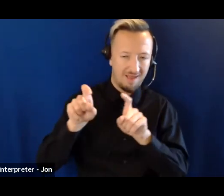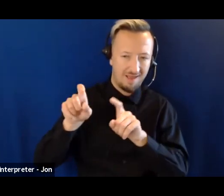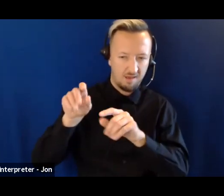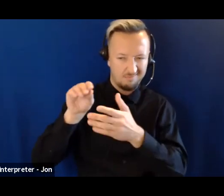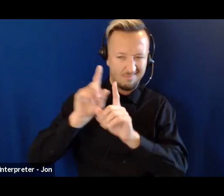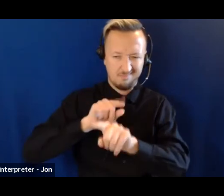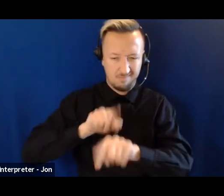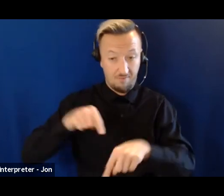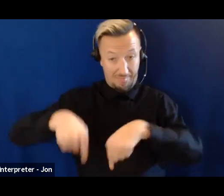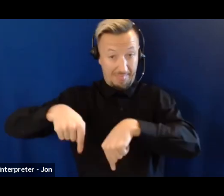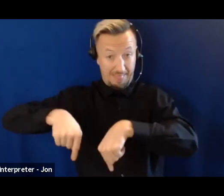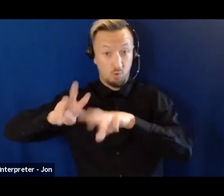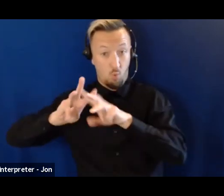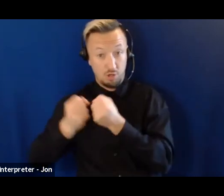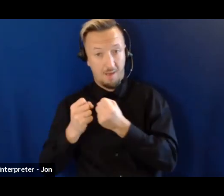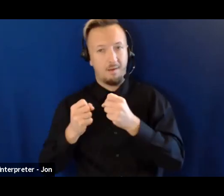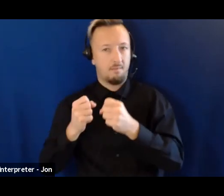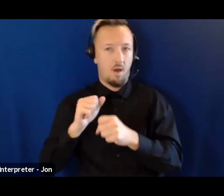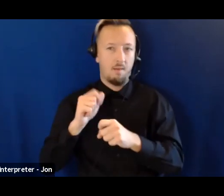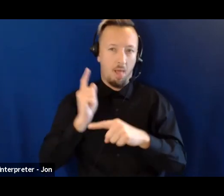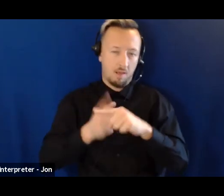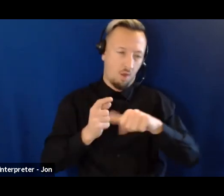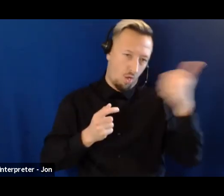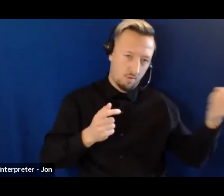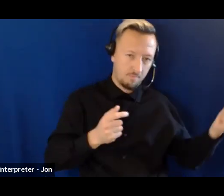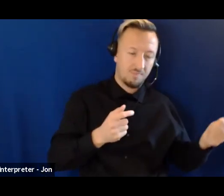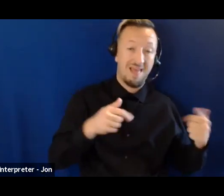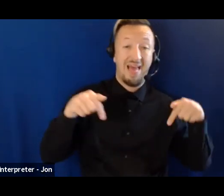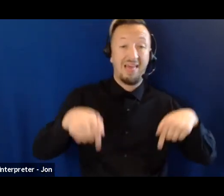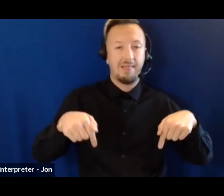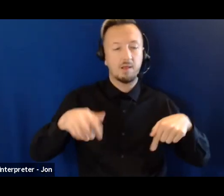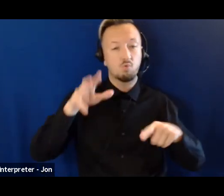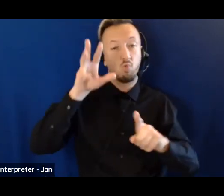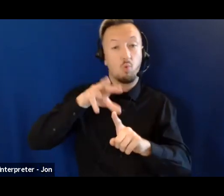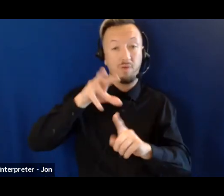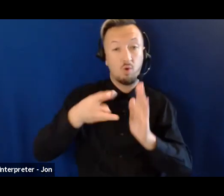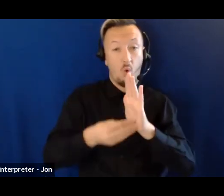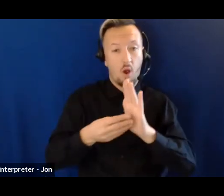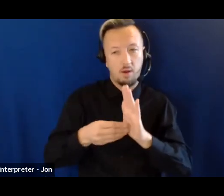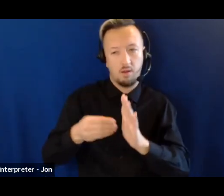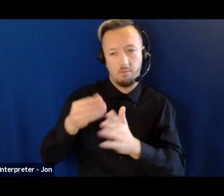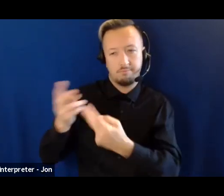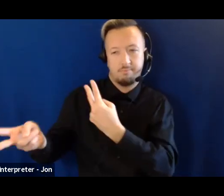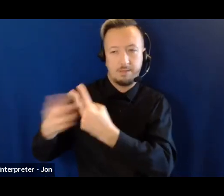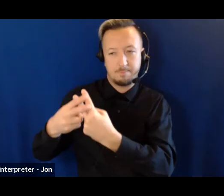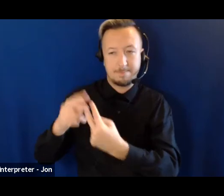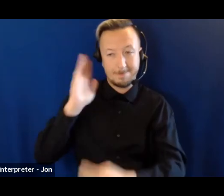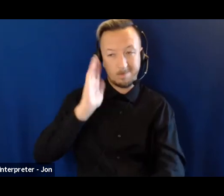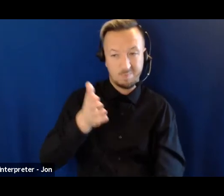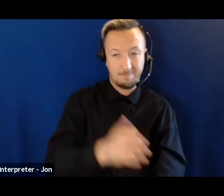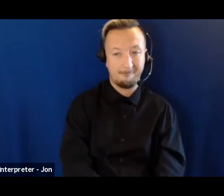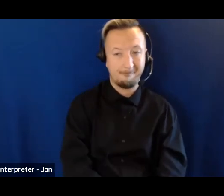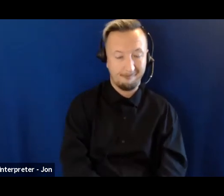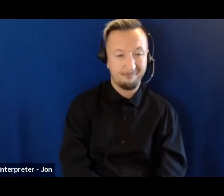for all of them. And there will be recordings of this and for every